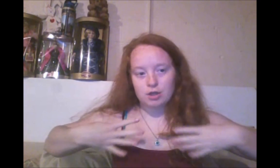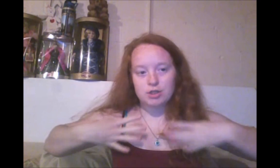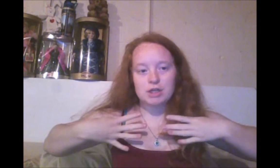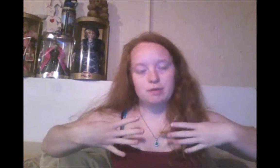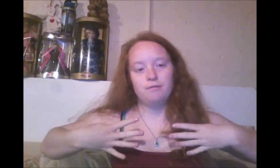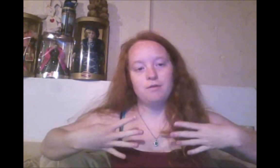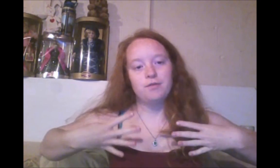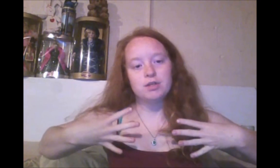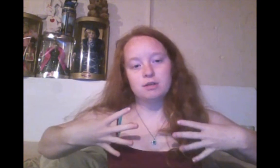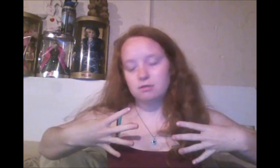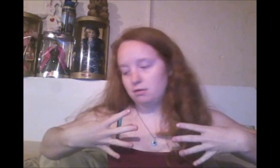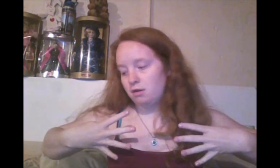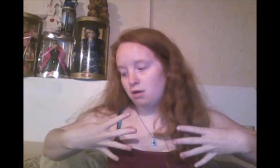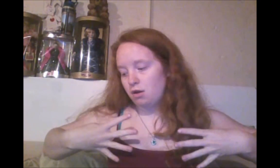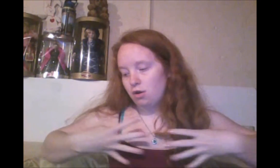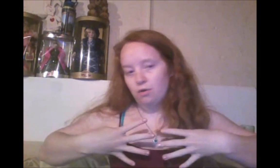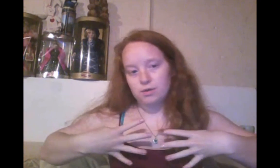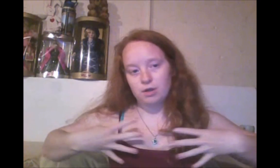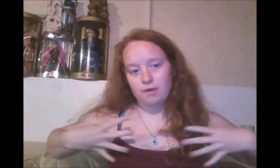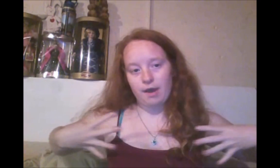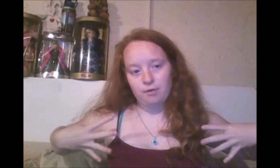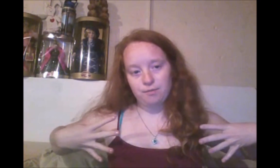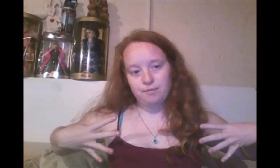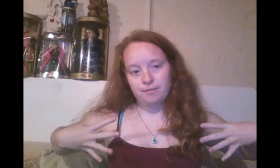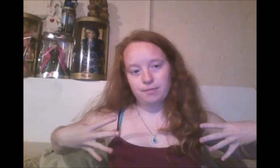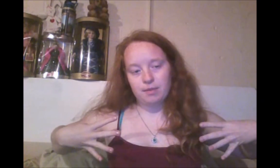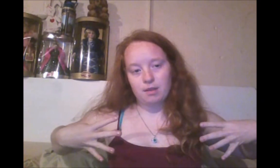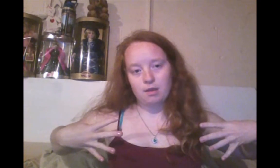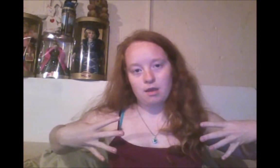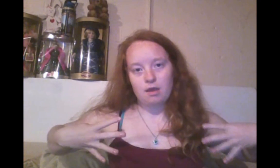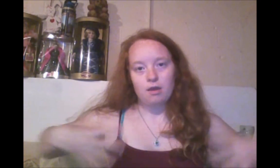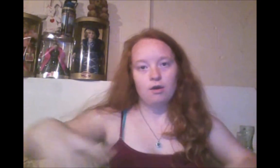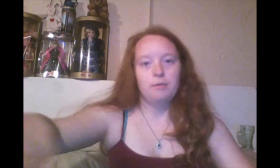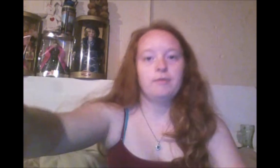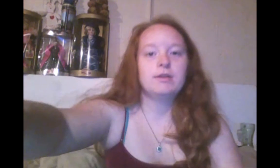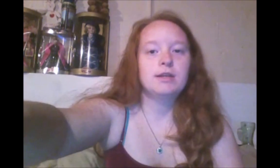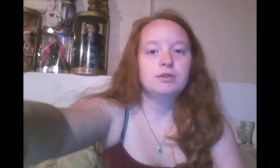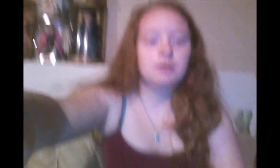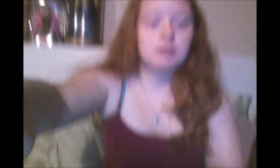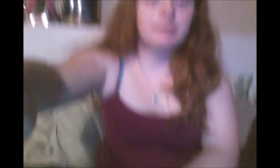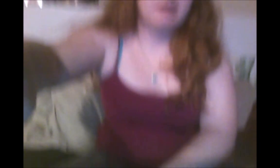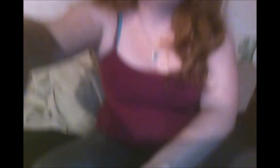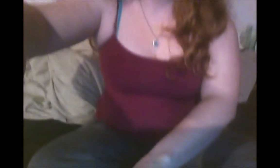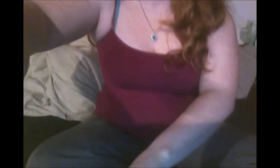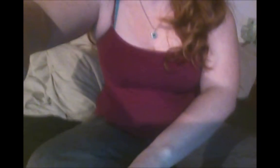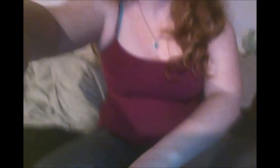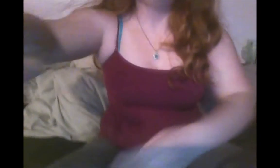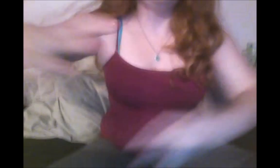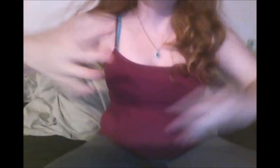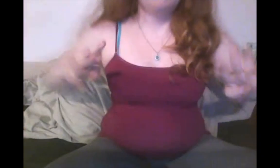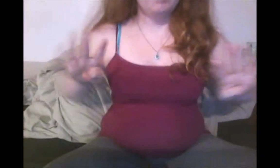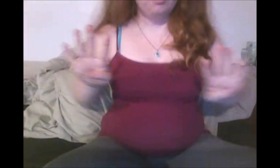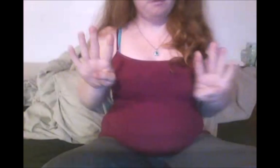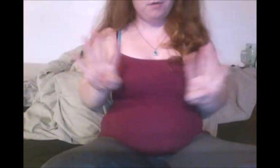chest, but in front of your chest. You're going to go out. Let me move this down so you can see better. Make your four